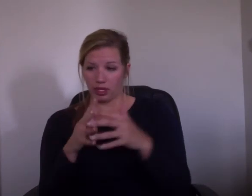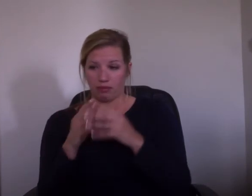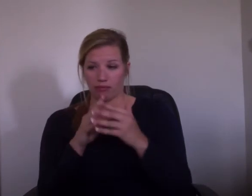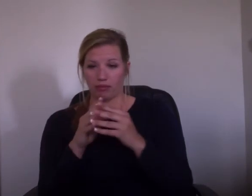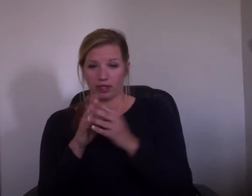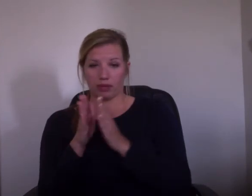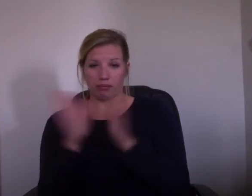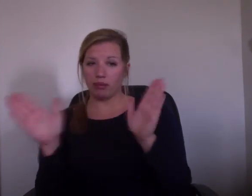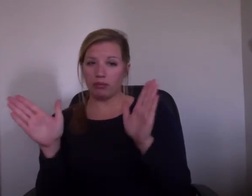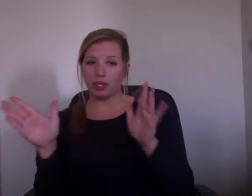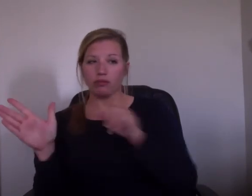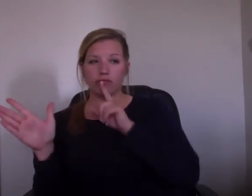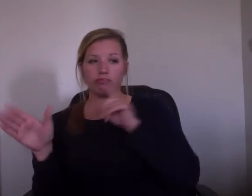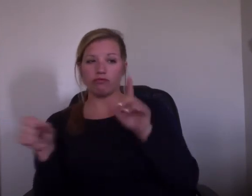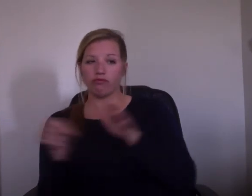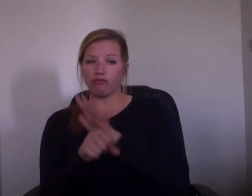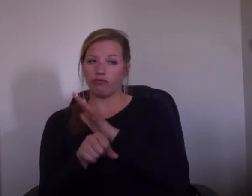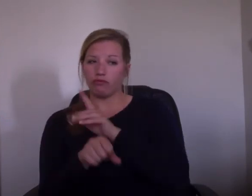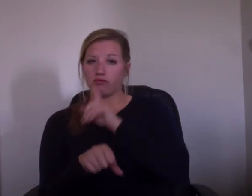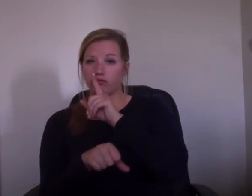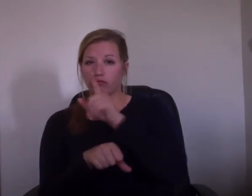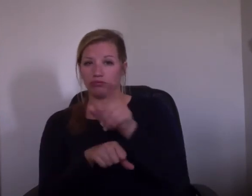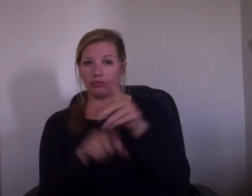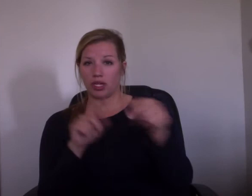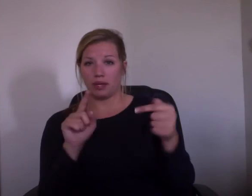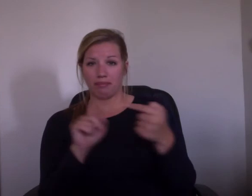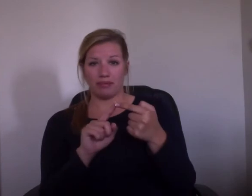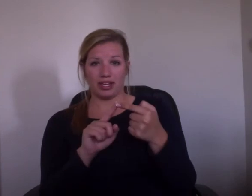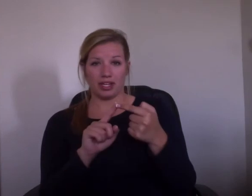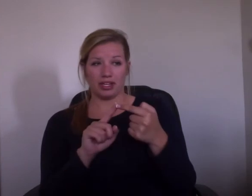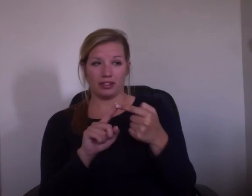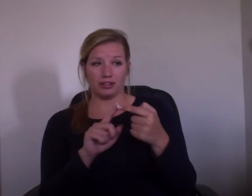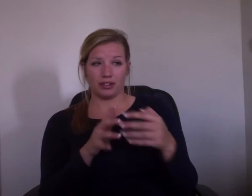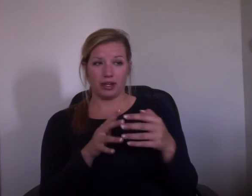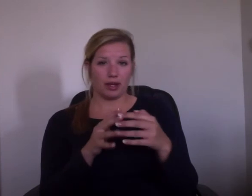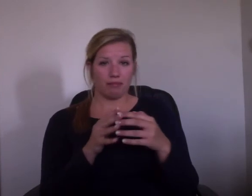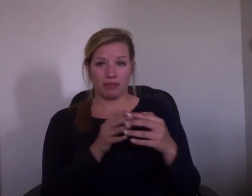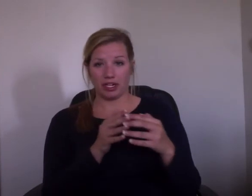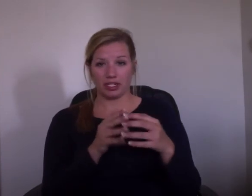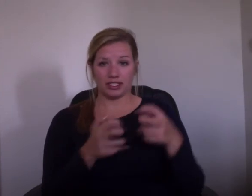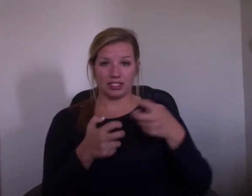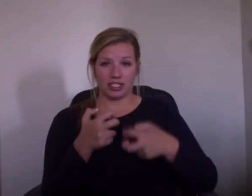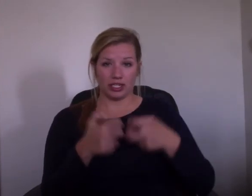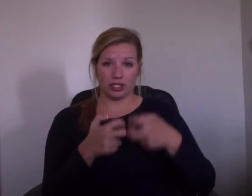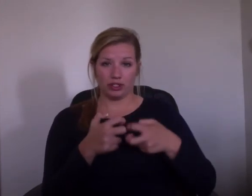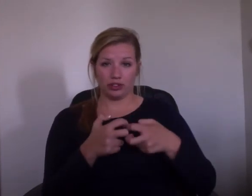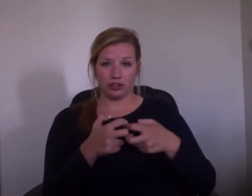truth about America's shortcomings, problems, and events in